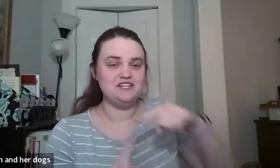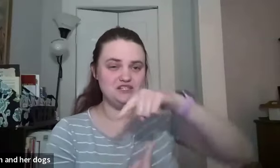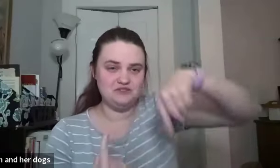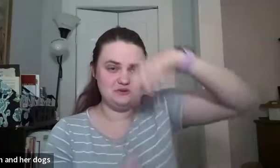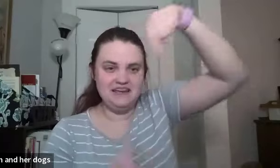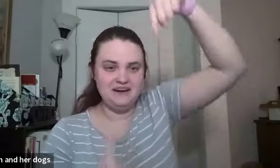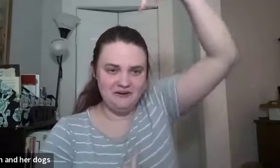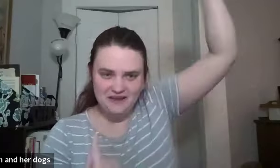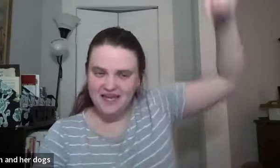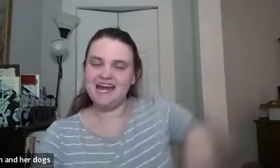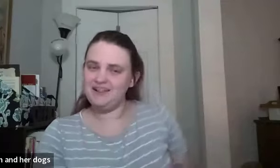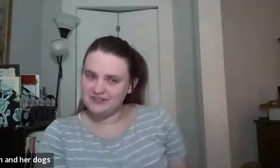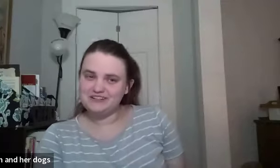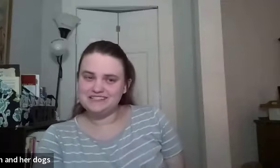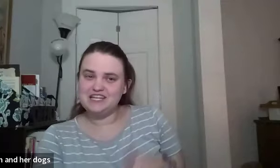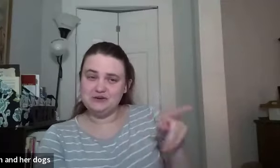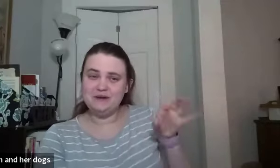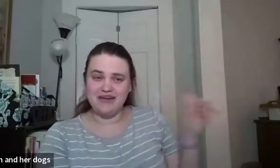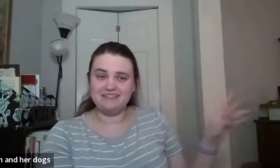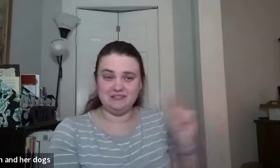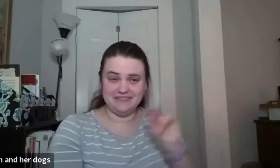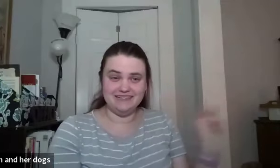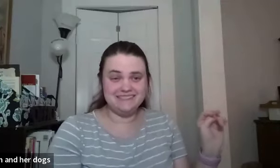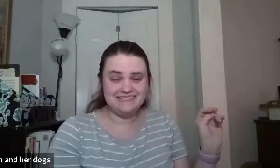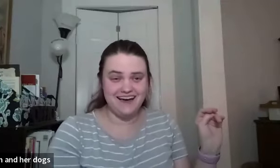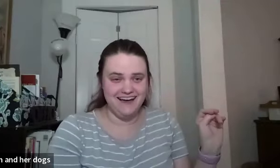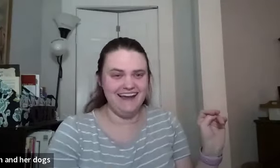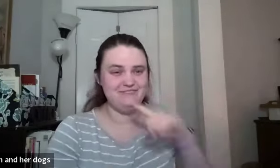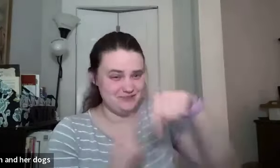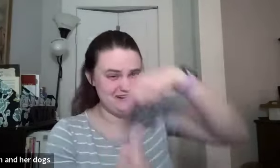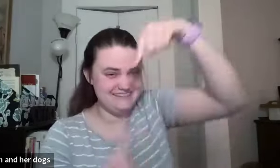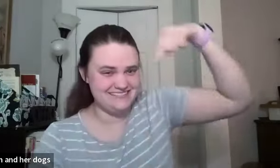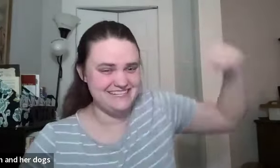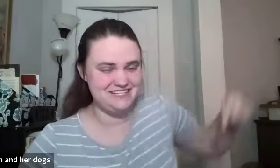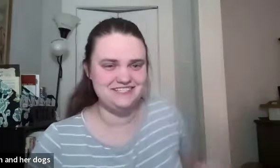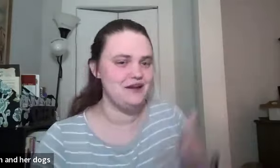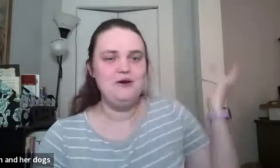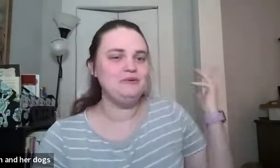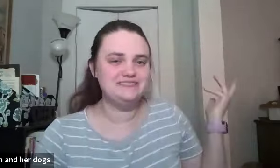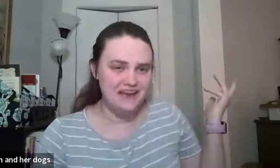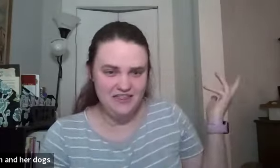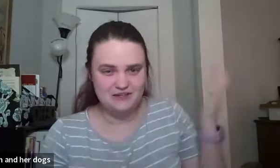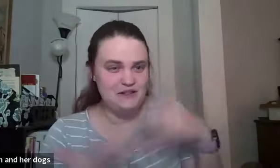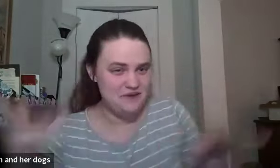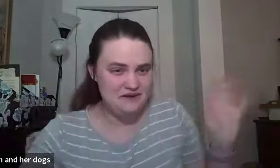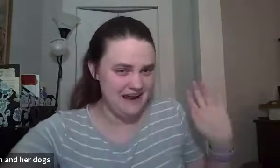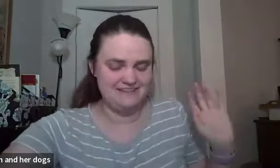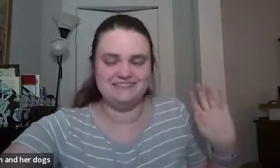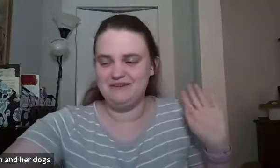she went tornado. And I looked at her and I said, you went back to your Tennessee side for tornado, didn't you? She's like, well, duh, that's all I've been around. I was like, that